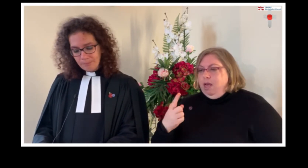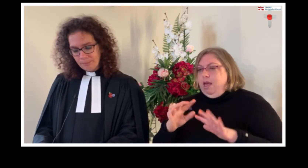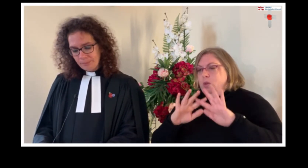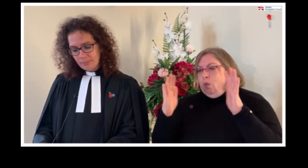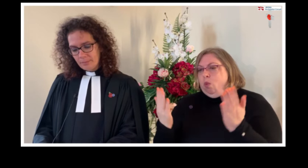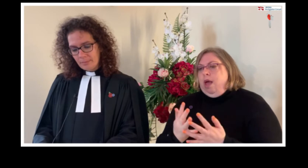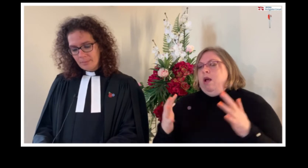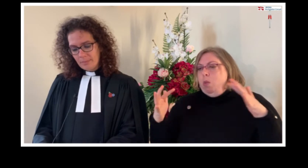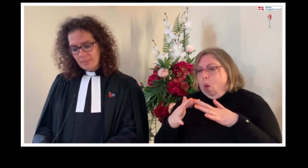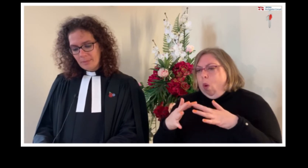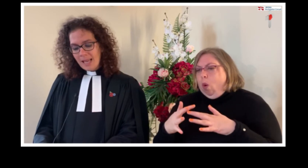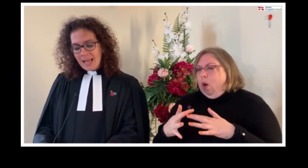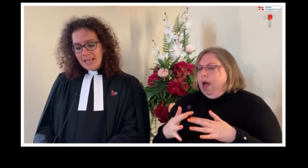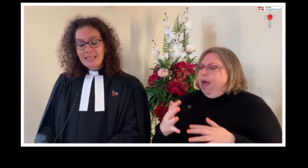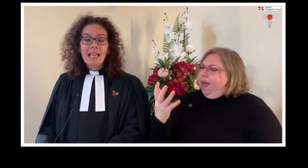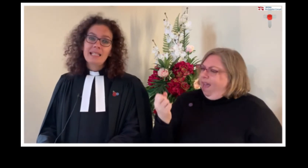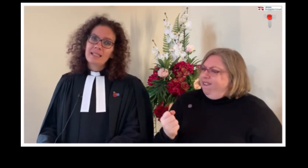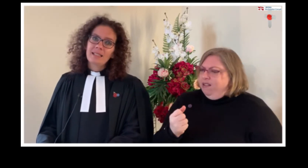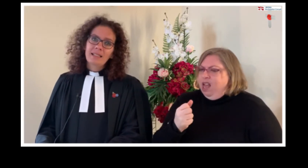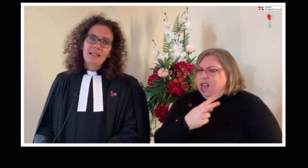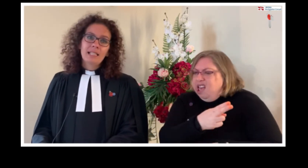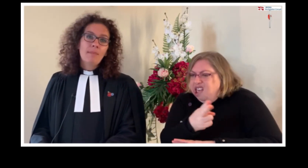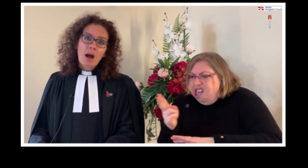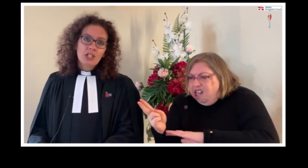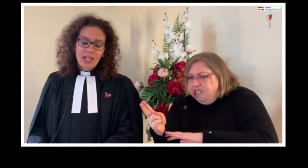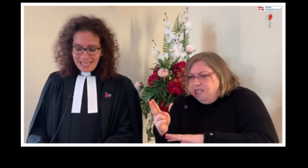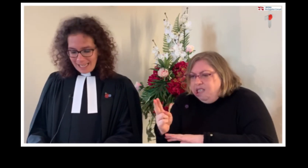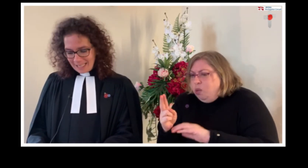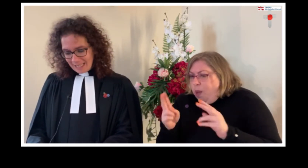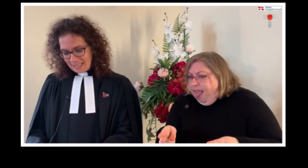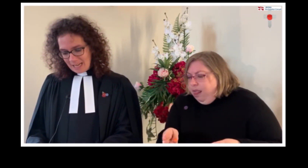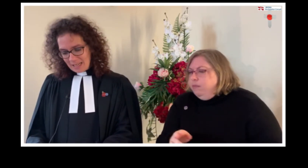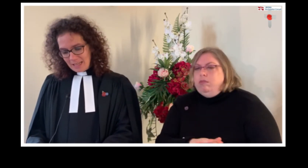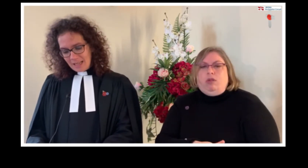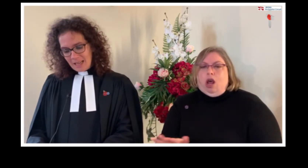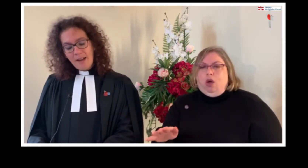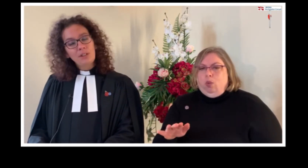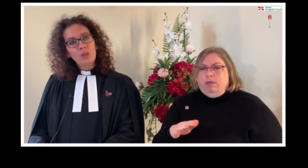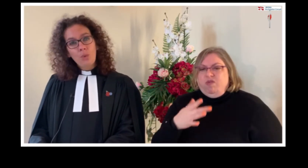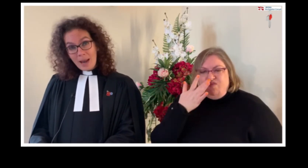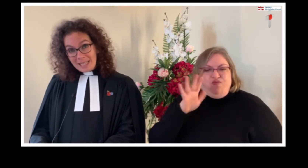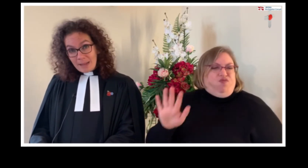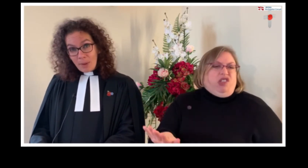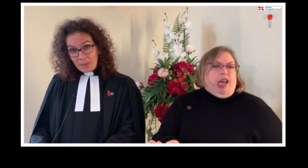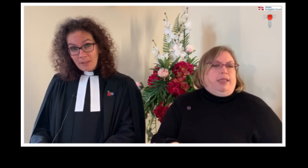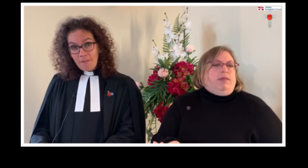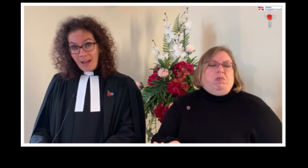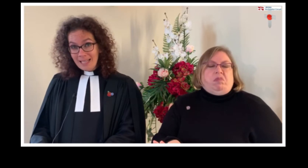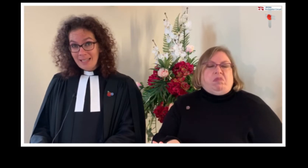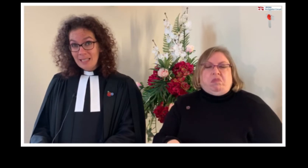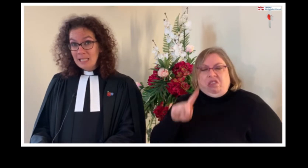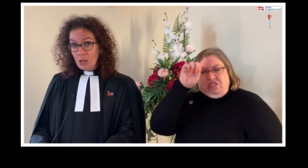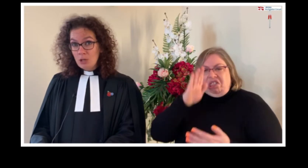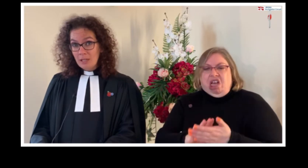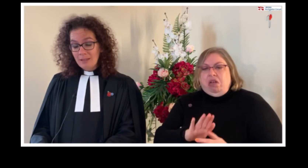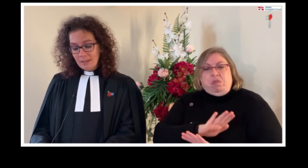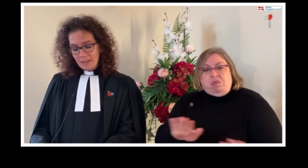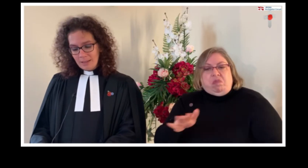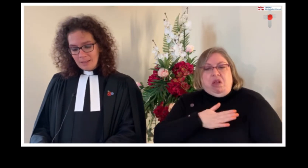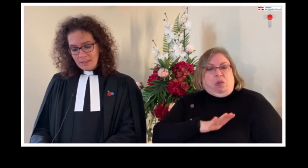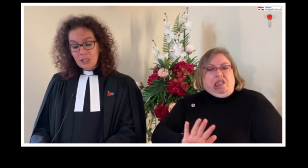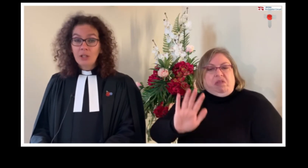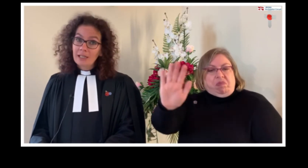war. As late as March 1916, after 20 months of fighting and